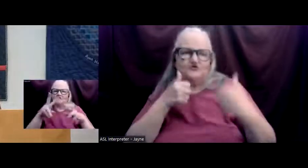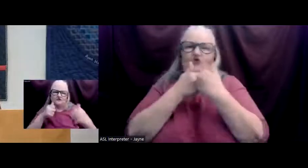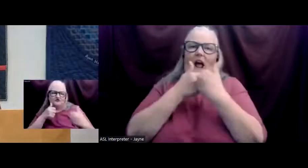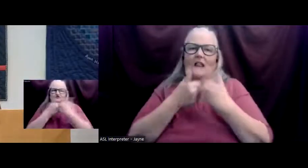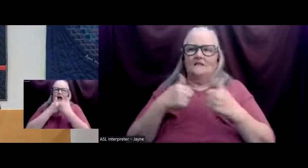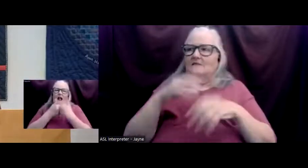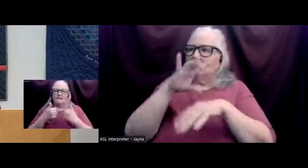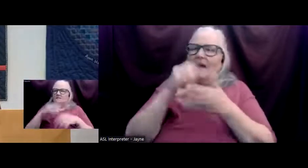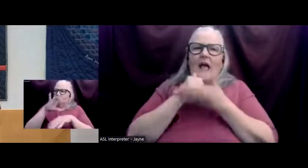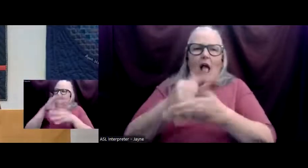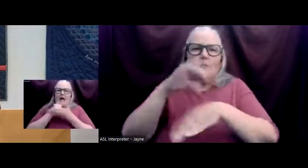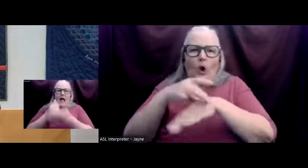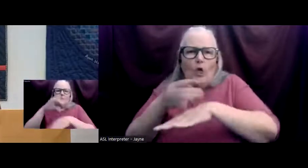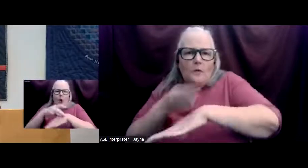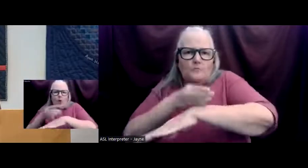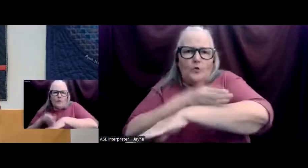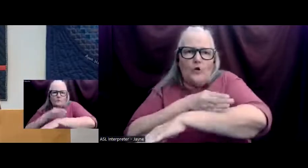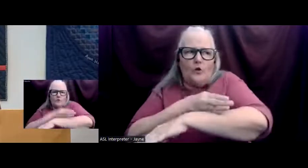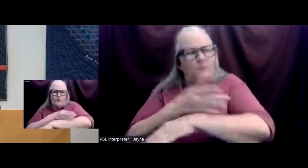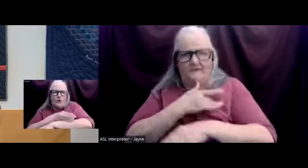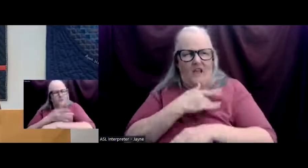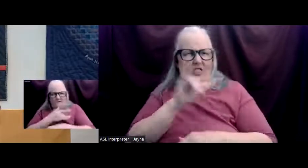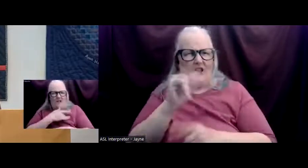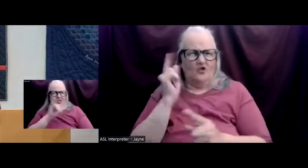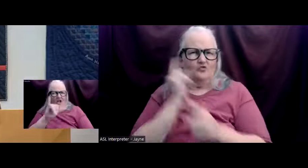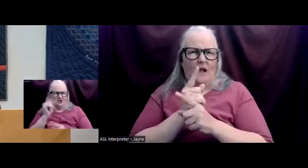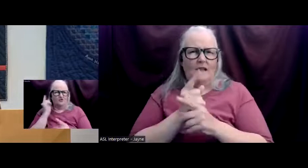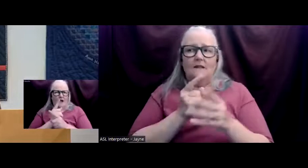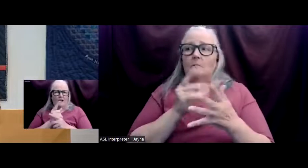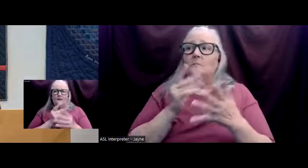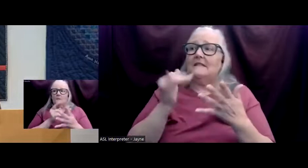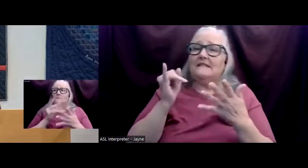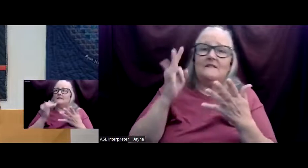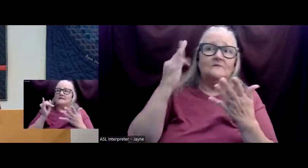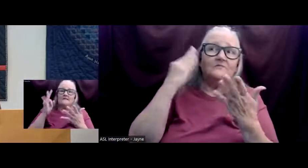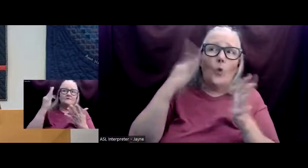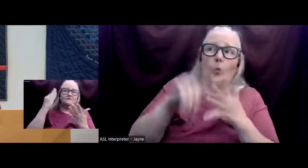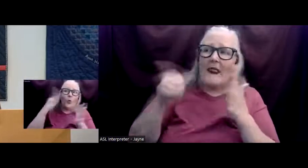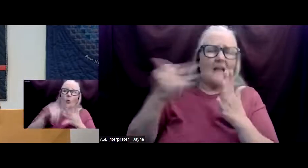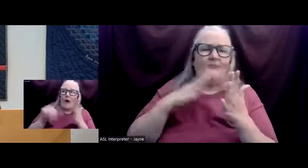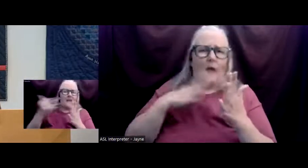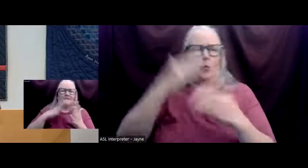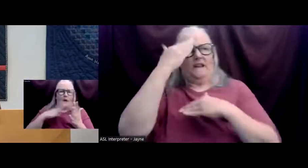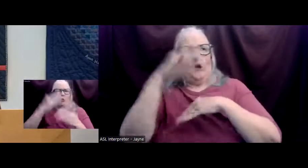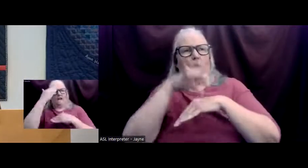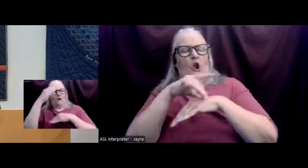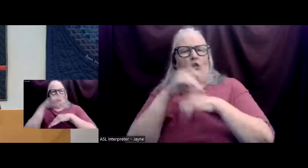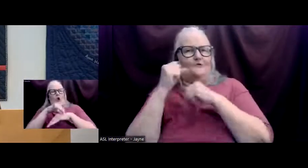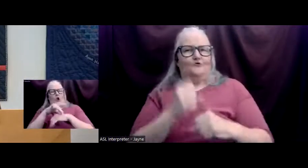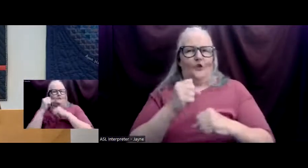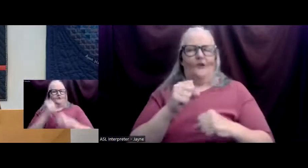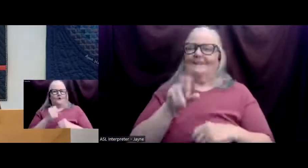better place because we know that's right, even if we don't know what else there is. That feels very UU to me, and I love